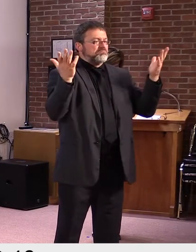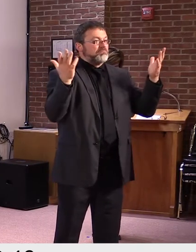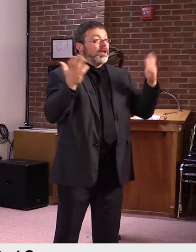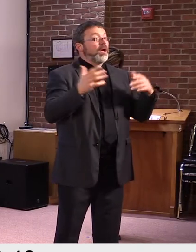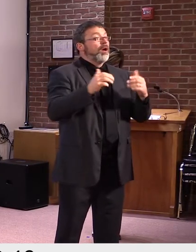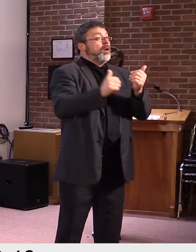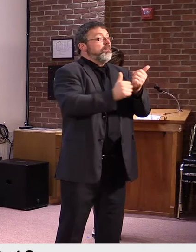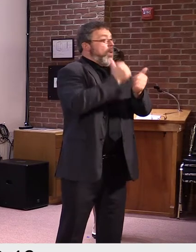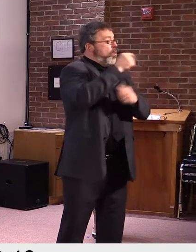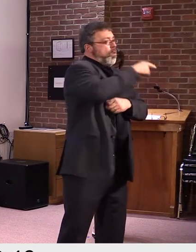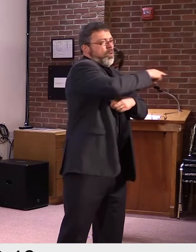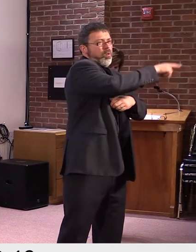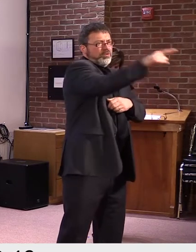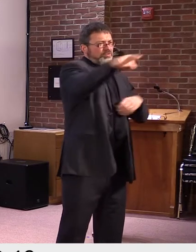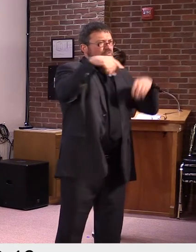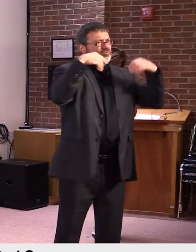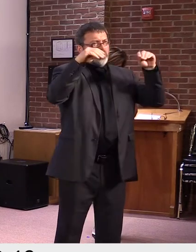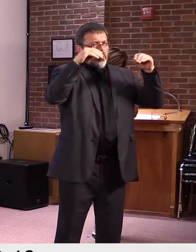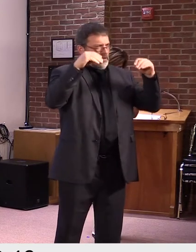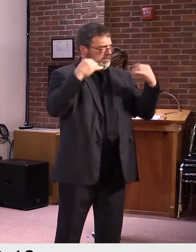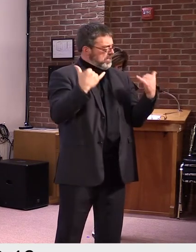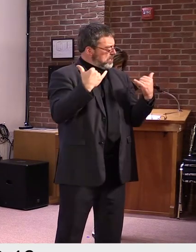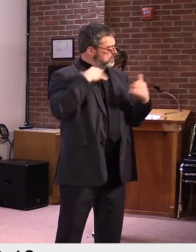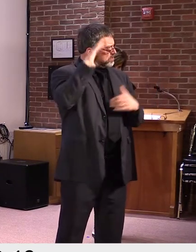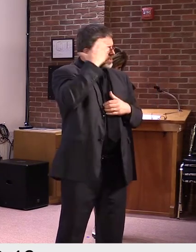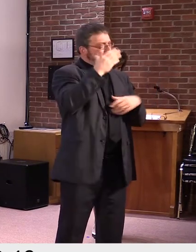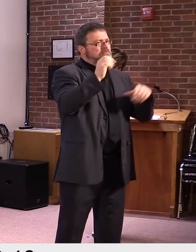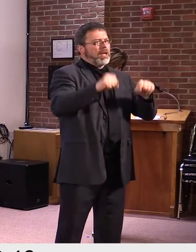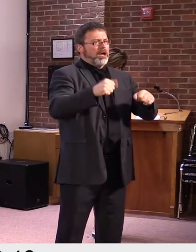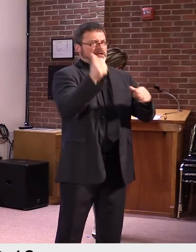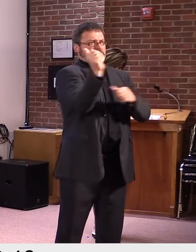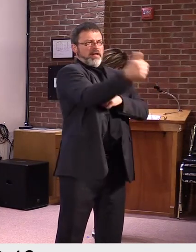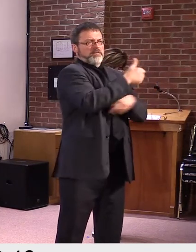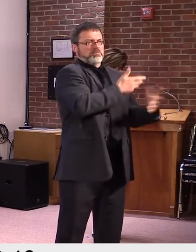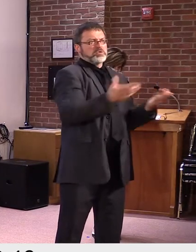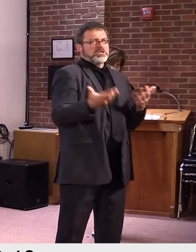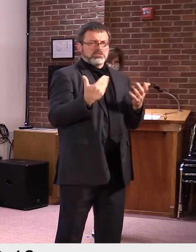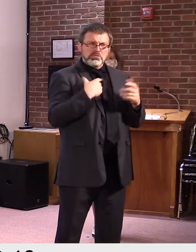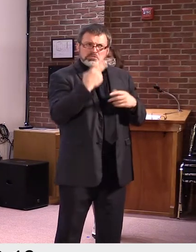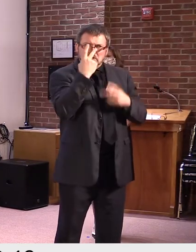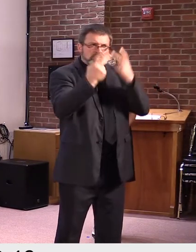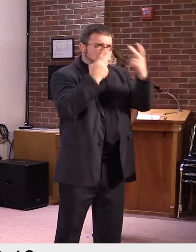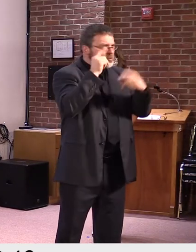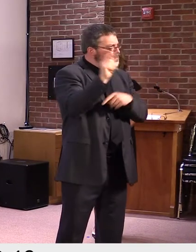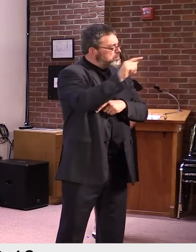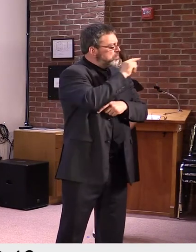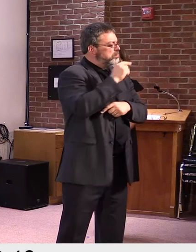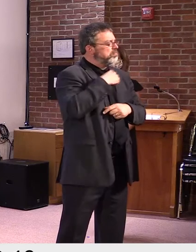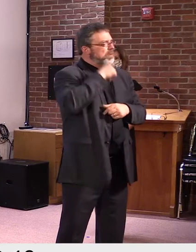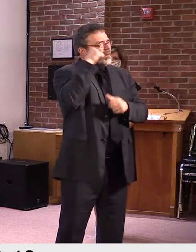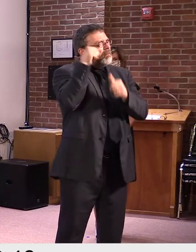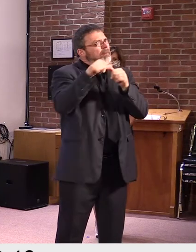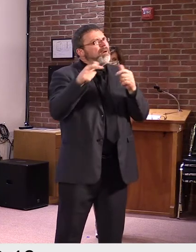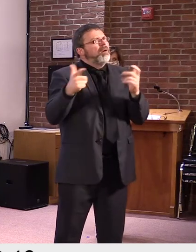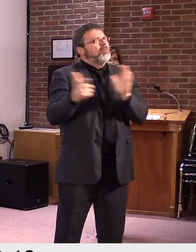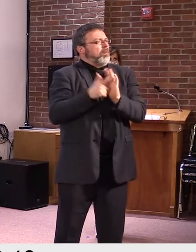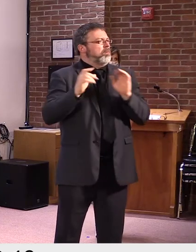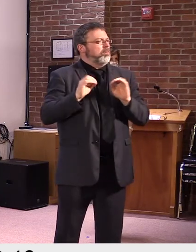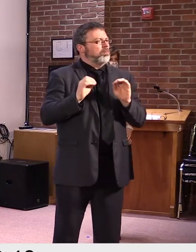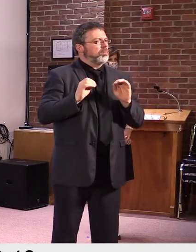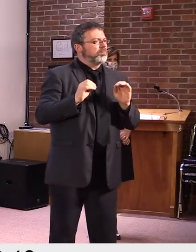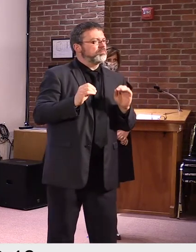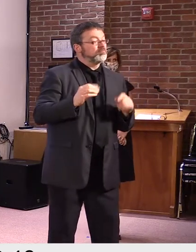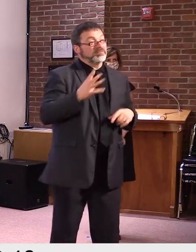Yes, Governor, thank you. We are certainly working with retailers to spread the word that there is CDC-related guidance